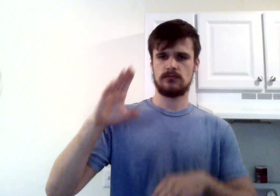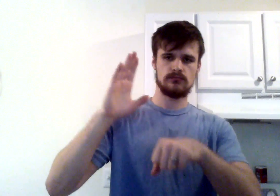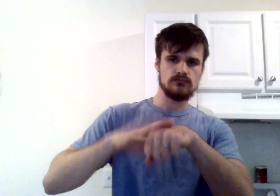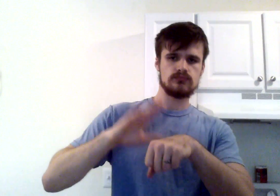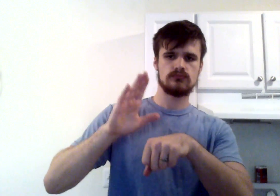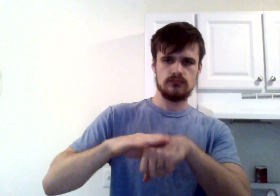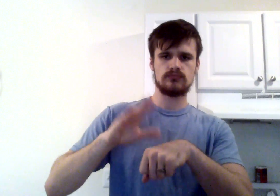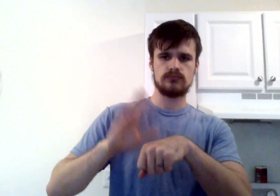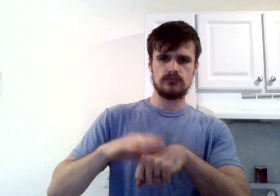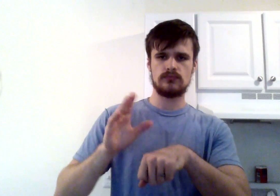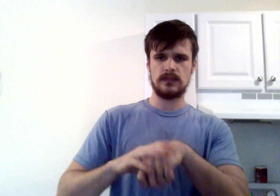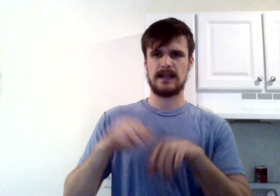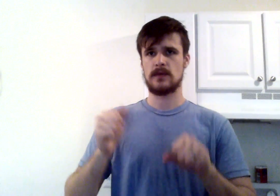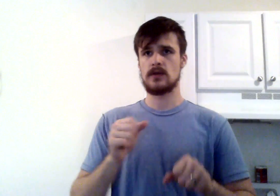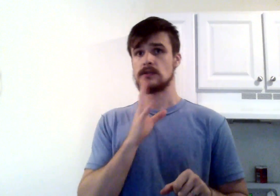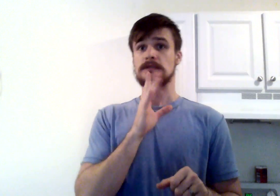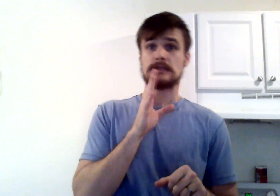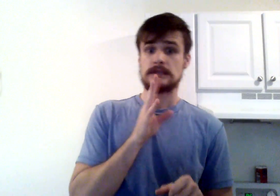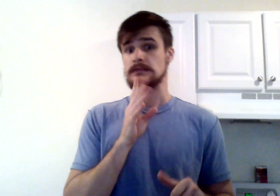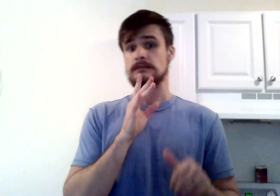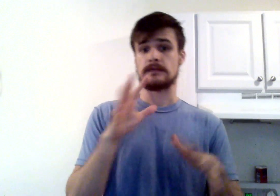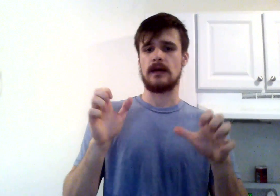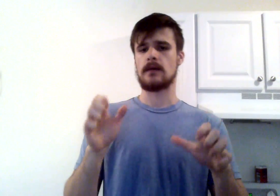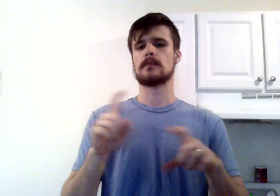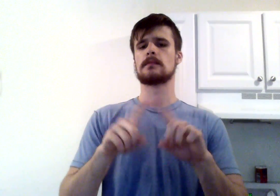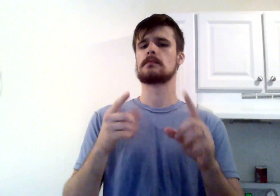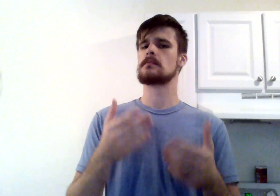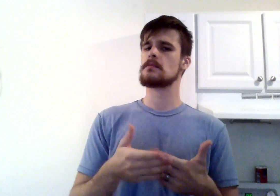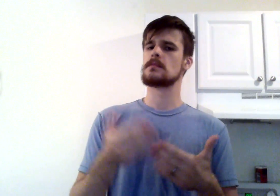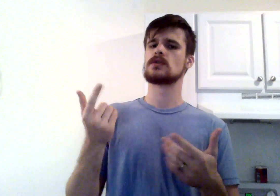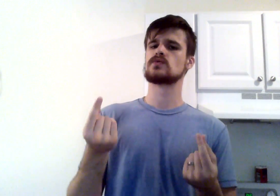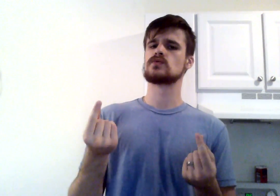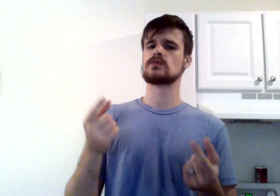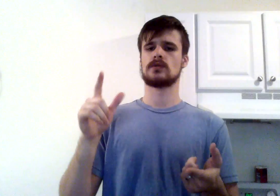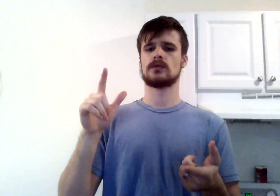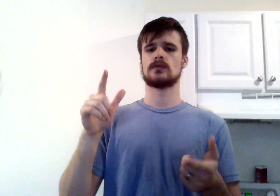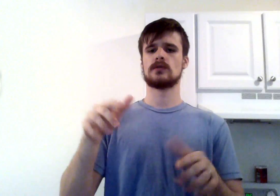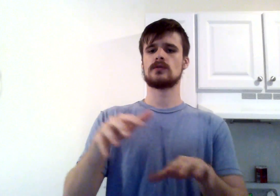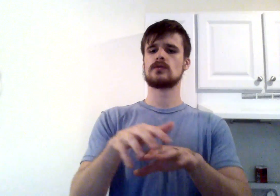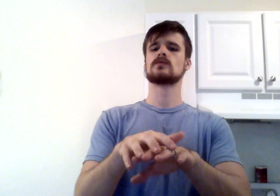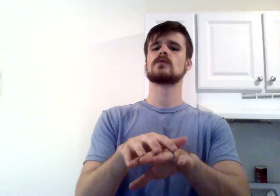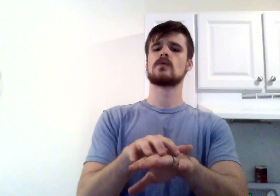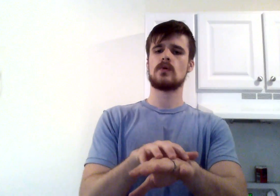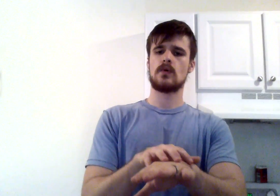down to emphasize. And at the end of that, of course, is our old friend, silence.